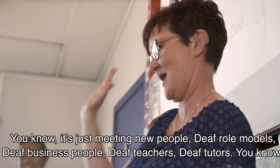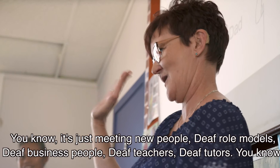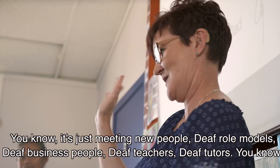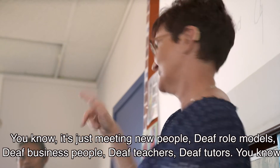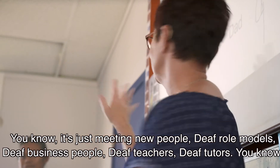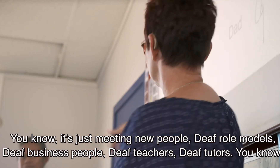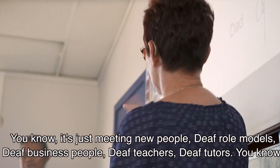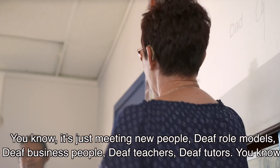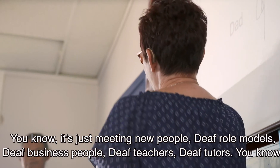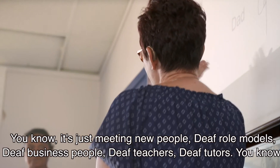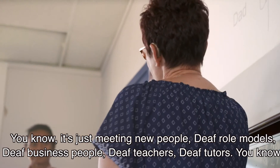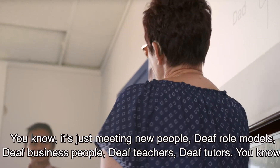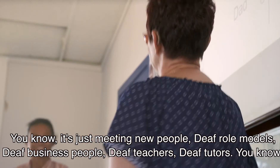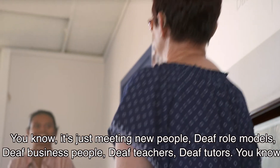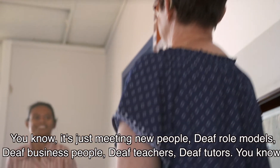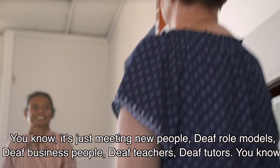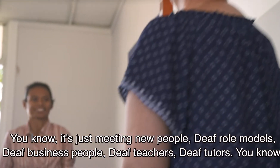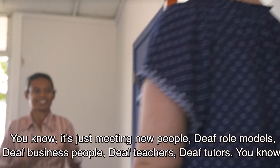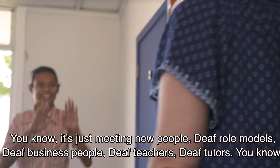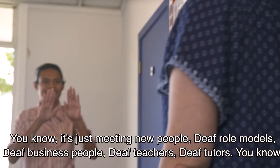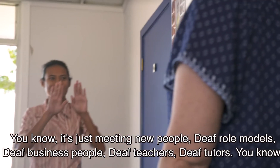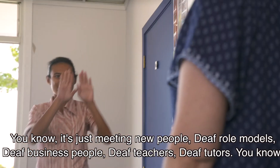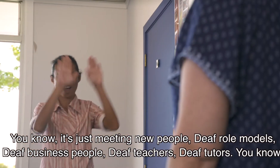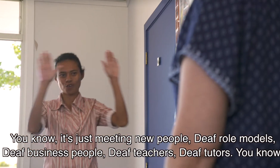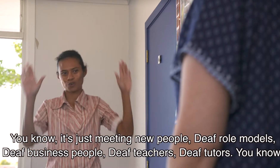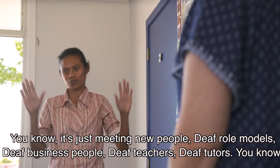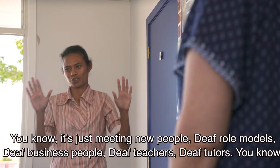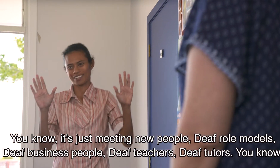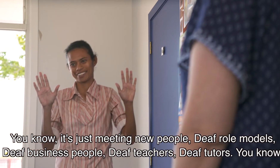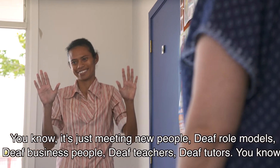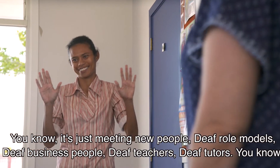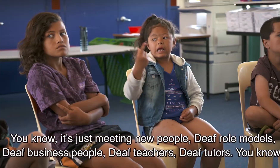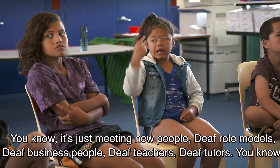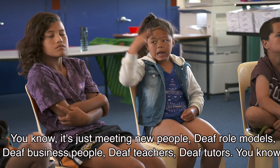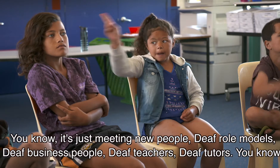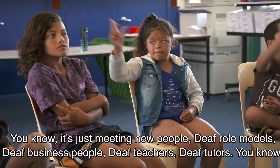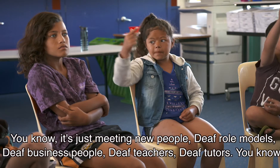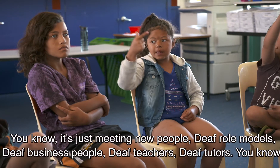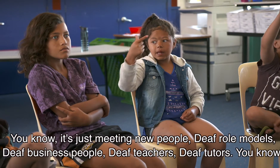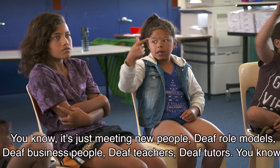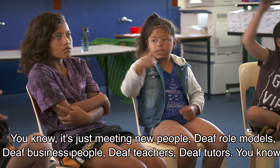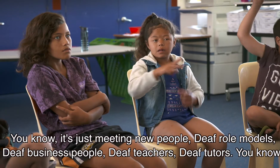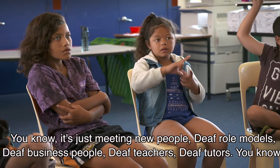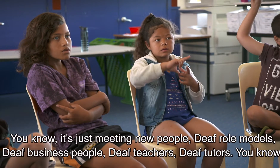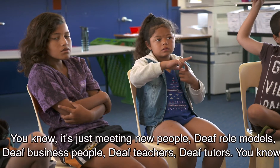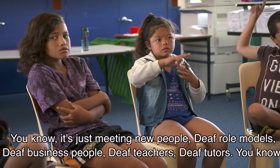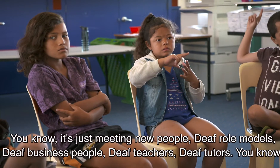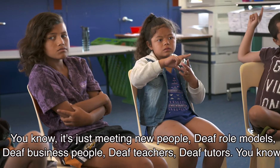people, deaf role models, deaf business people, deaf teachers, deaf tutors. You